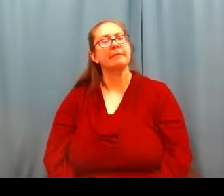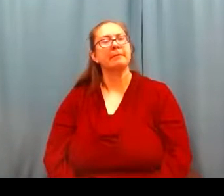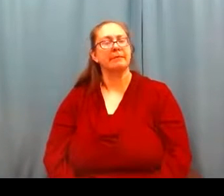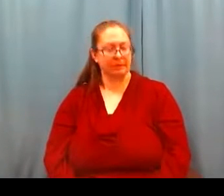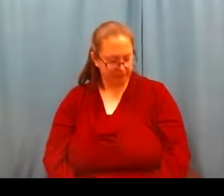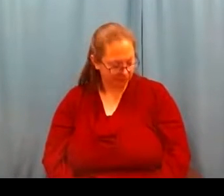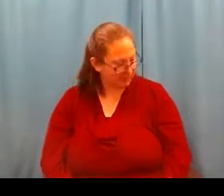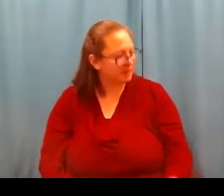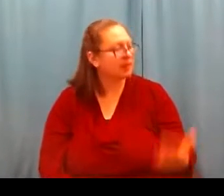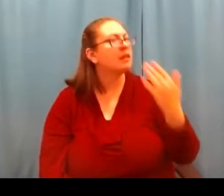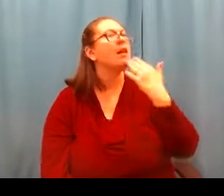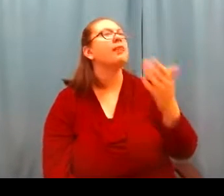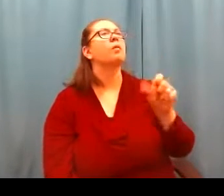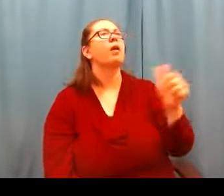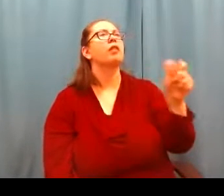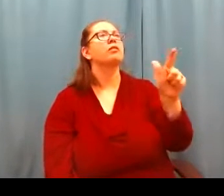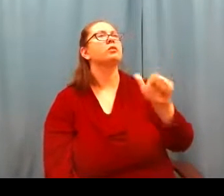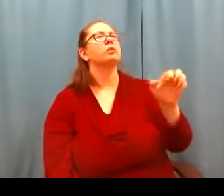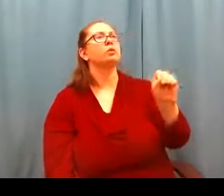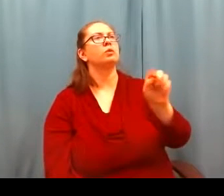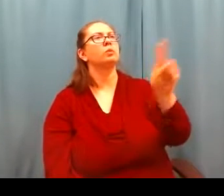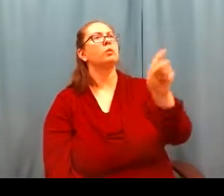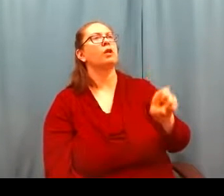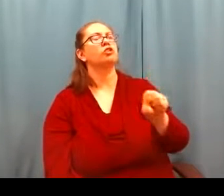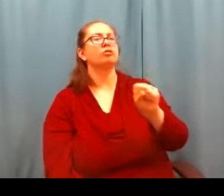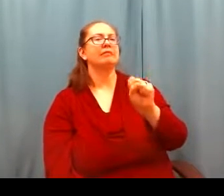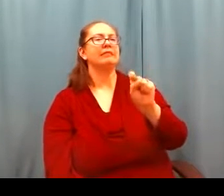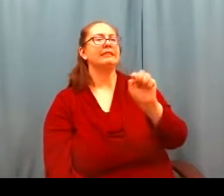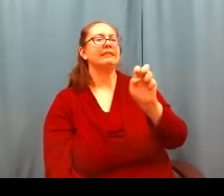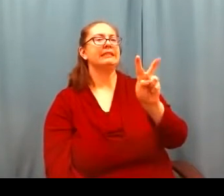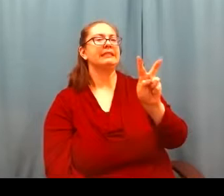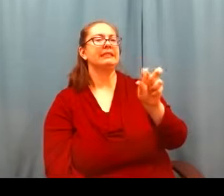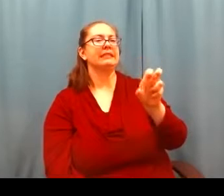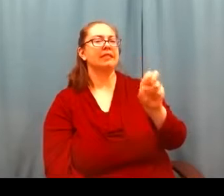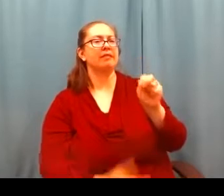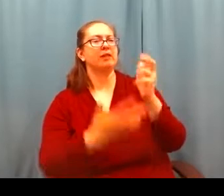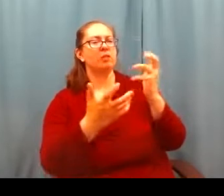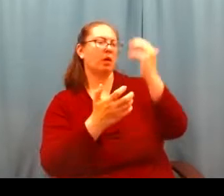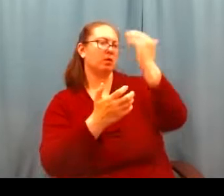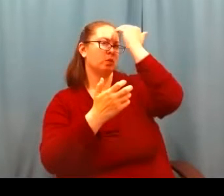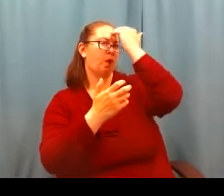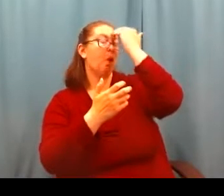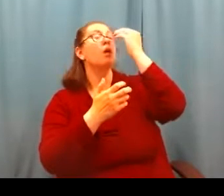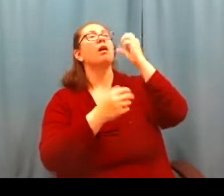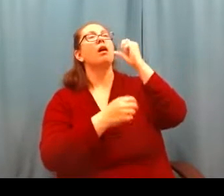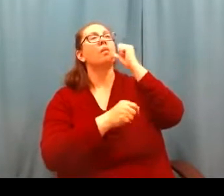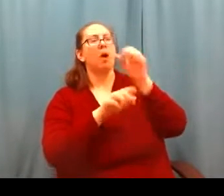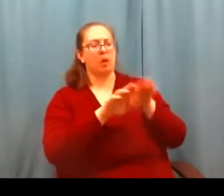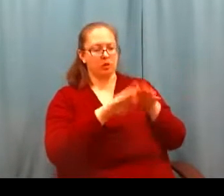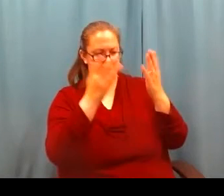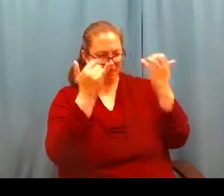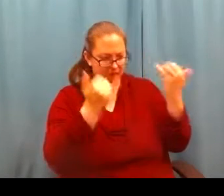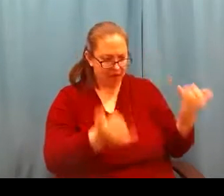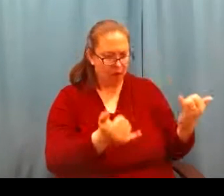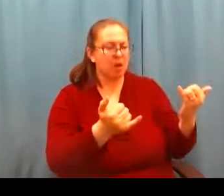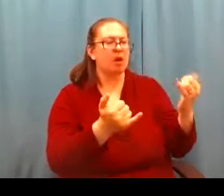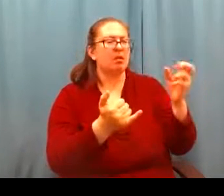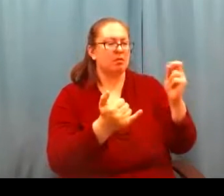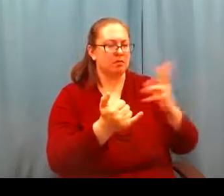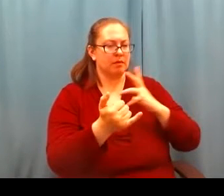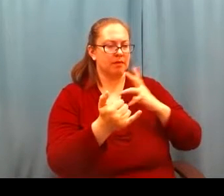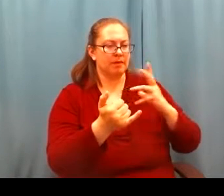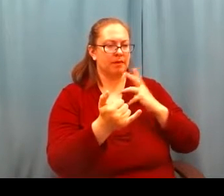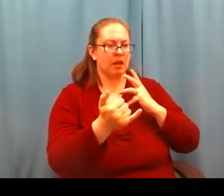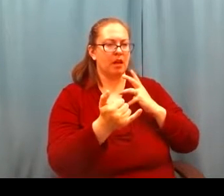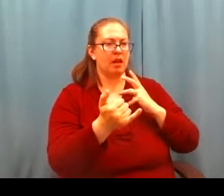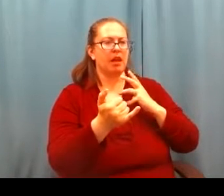Zoom questions. Stephen Victor wants to know, we're opening bars now. why are we not taking that a step further and going to